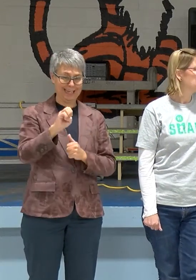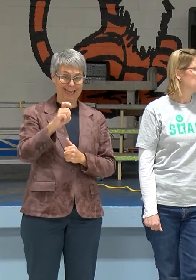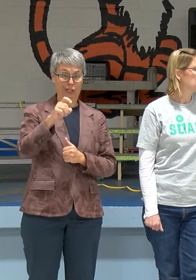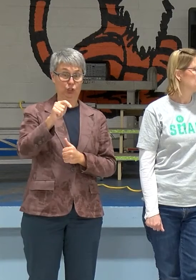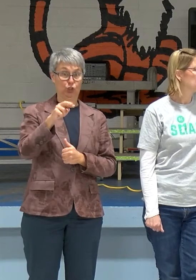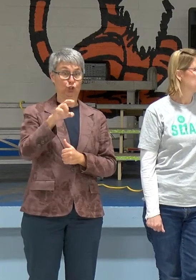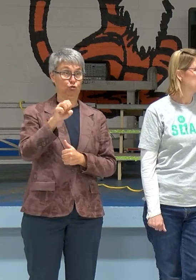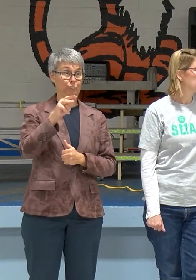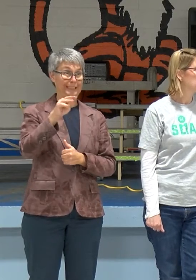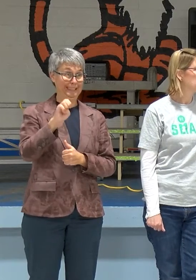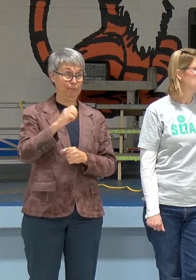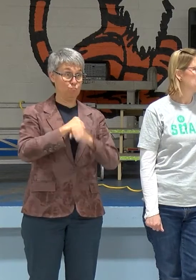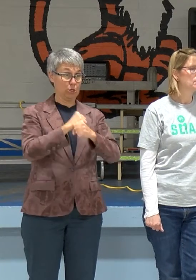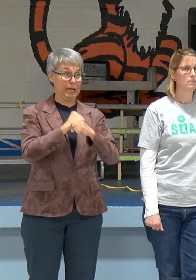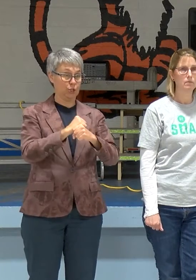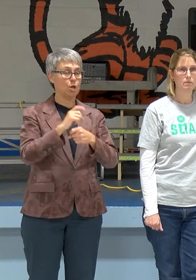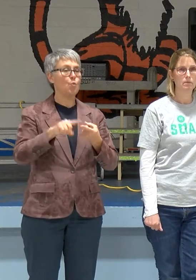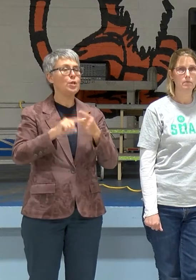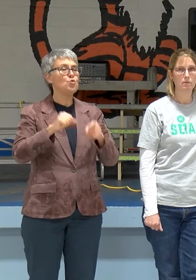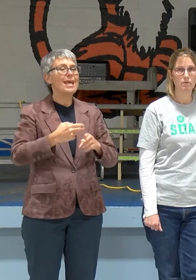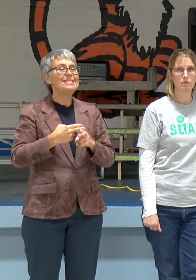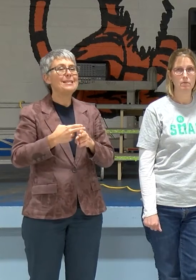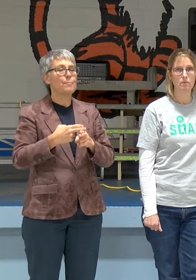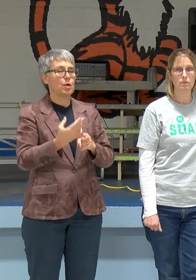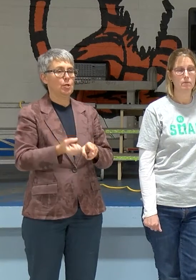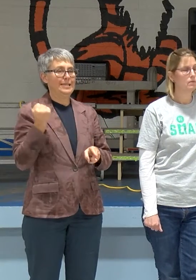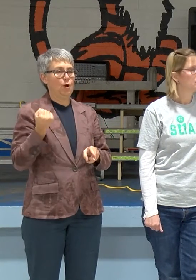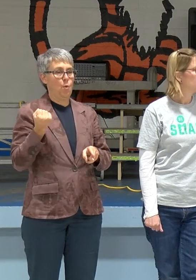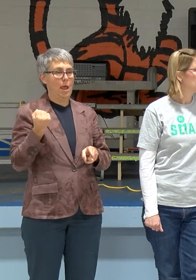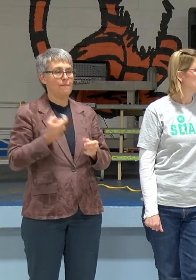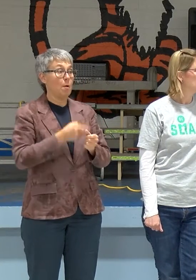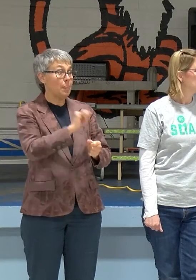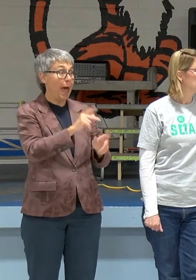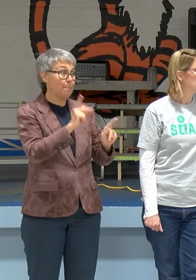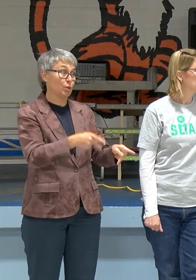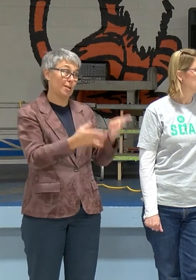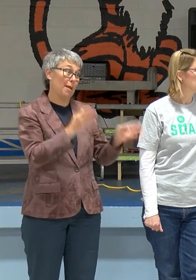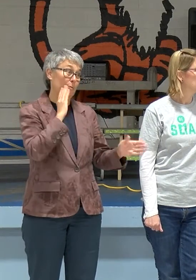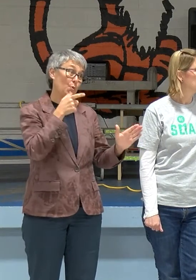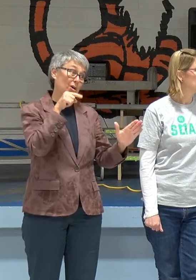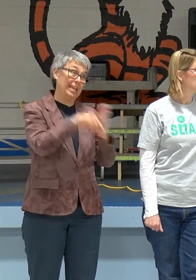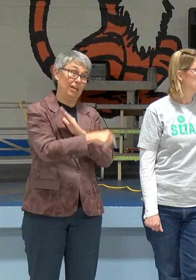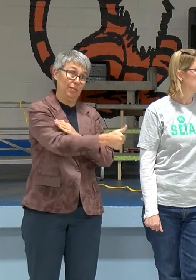where you can have the guns temporarily removed from the house. And so